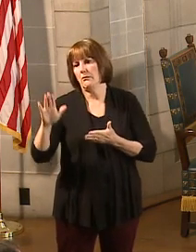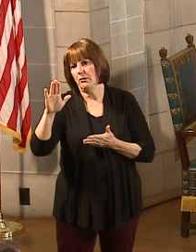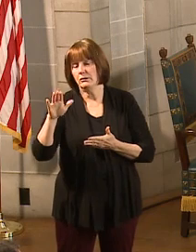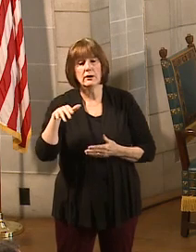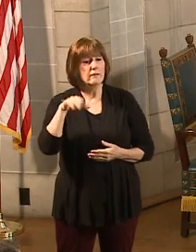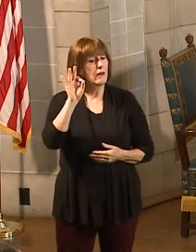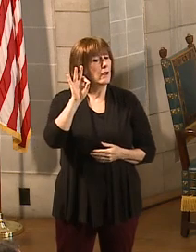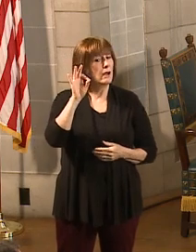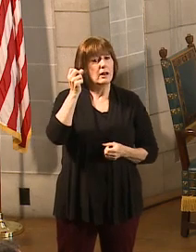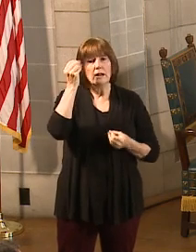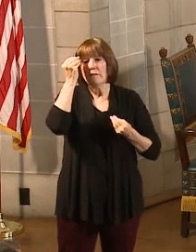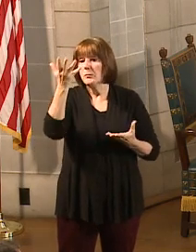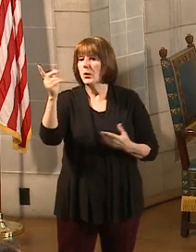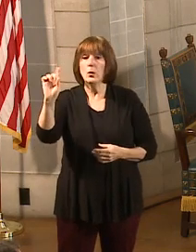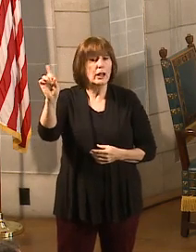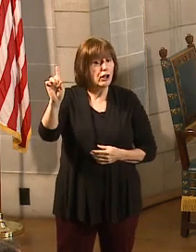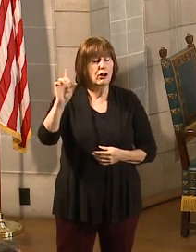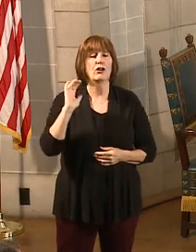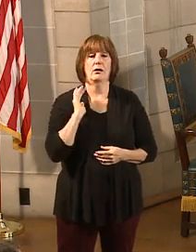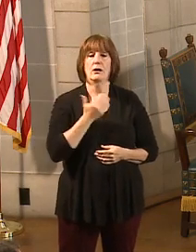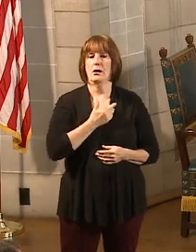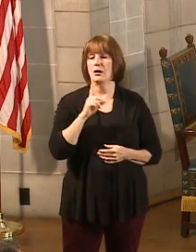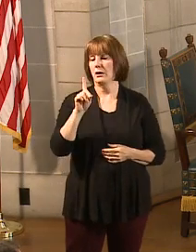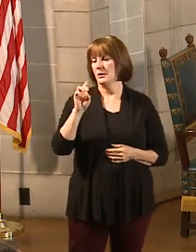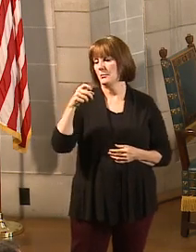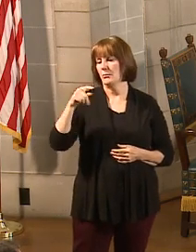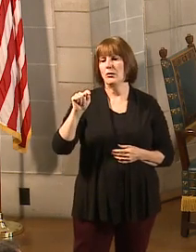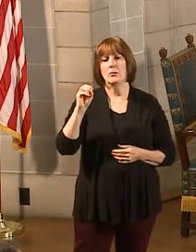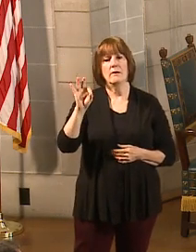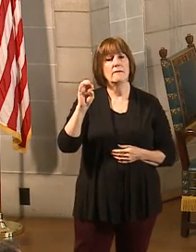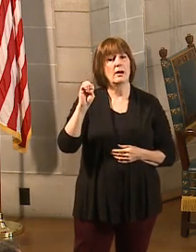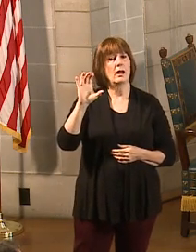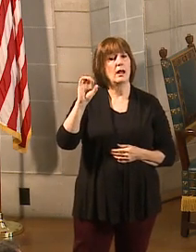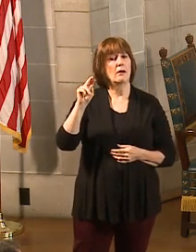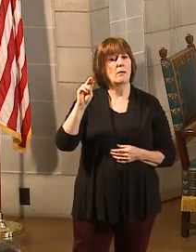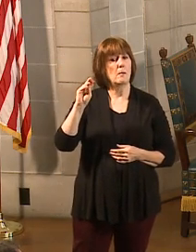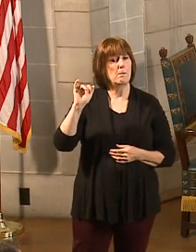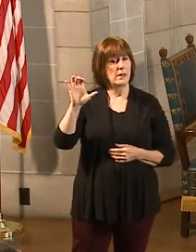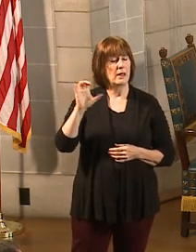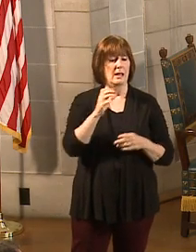find out about it on our Department of Economic website,